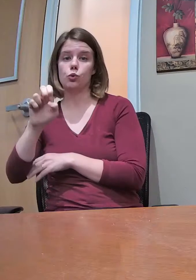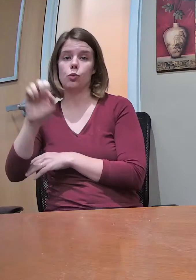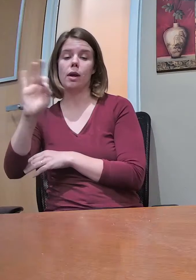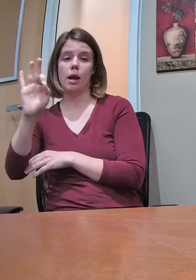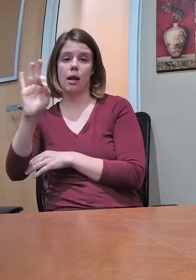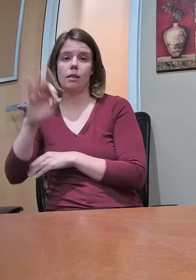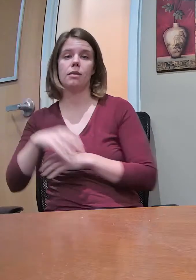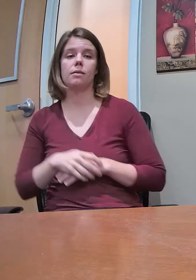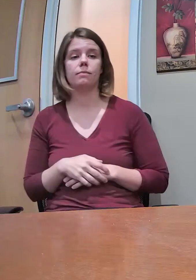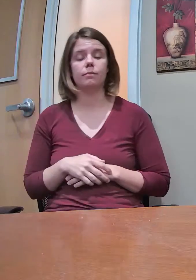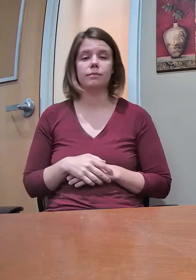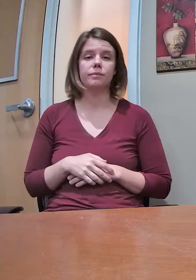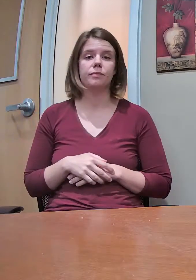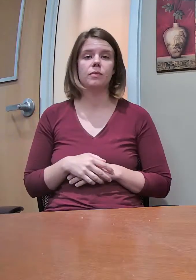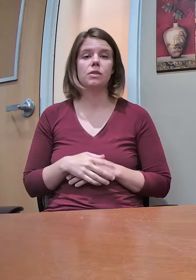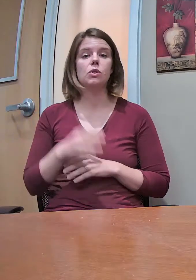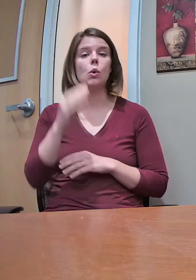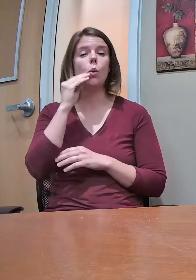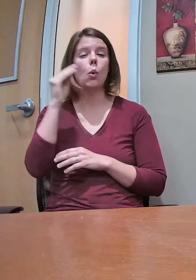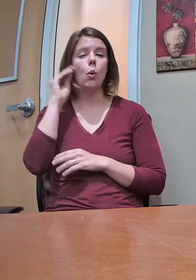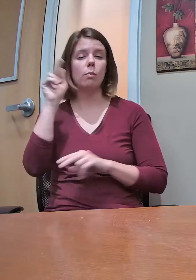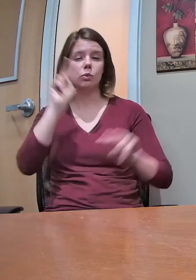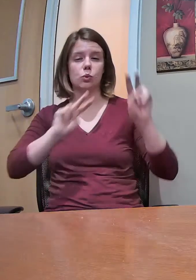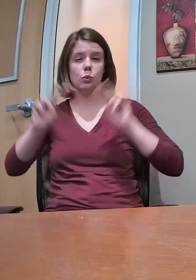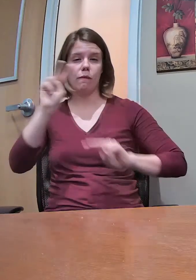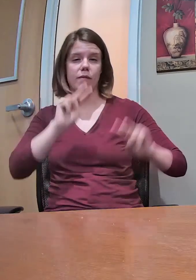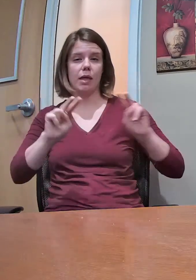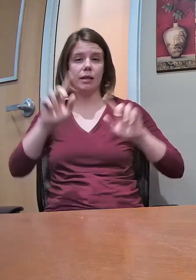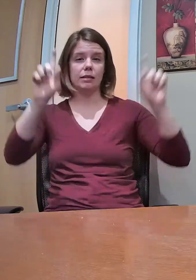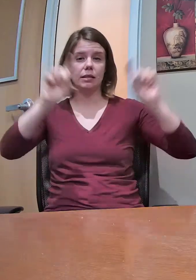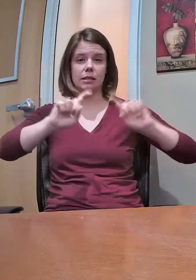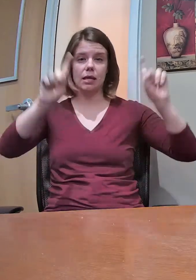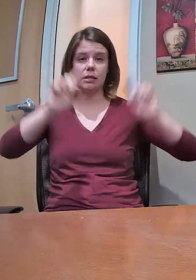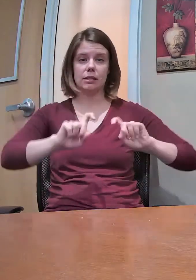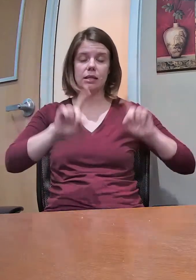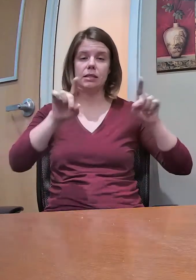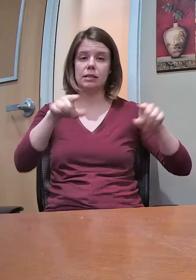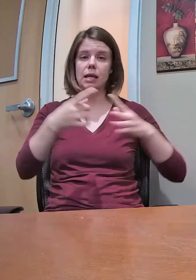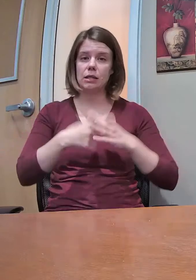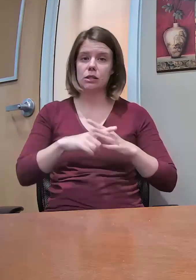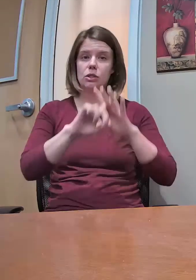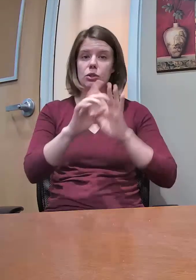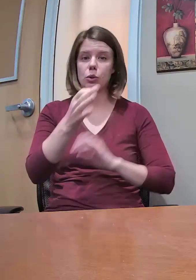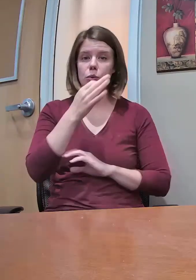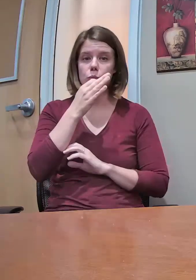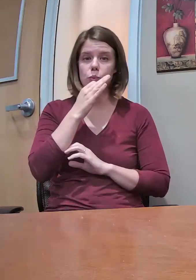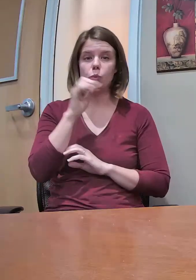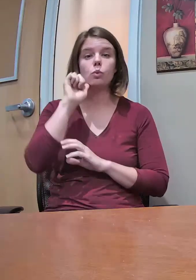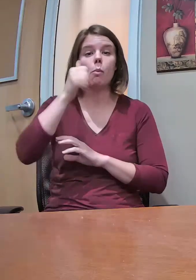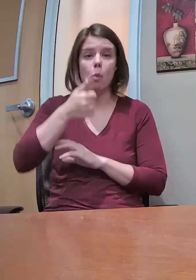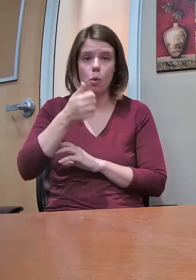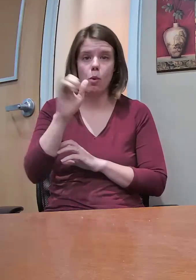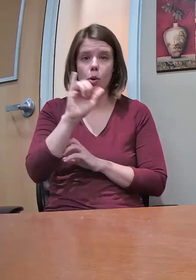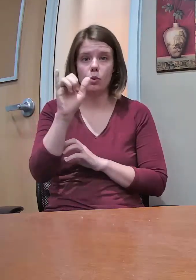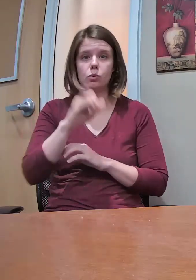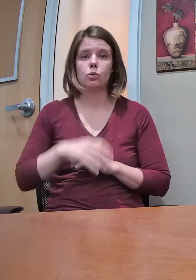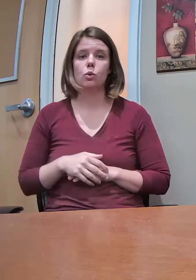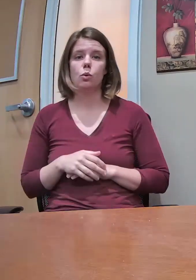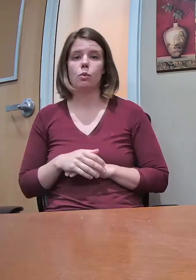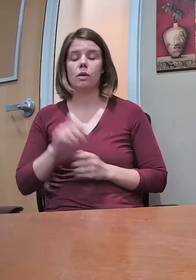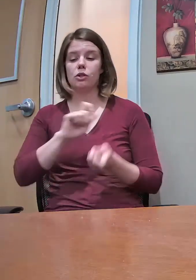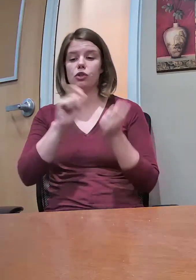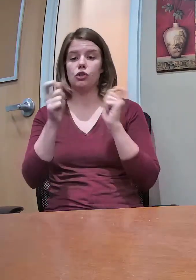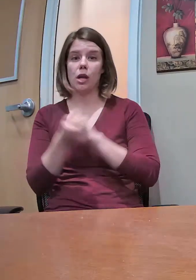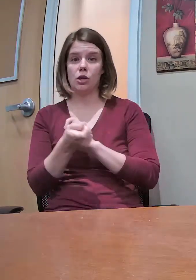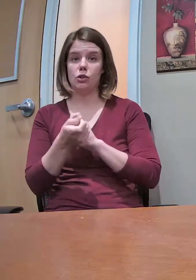long-term care home surveillance testing and access to homes is also effective. There's been changes on June